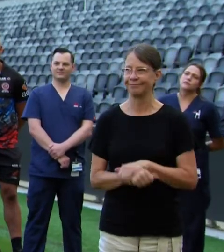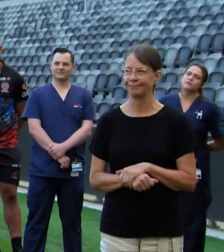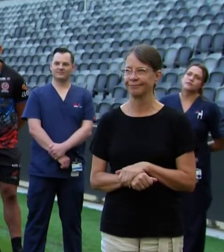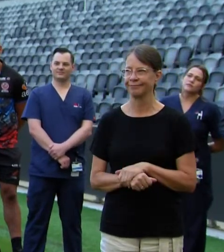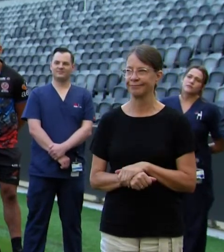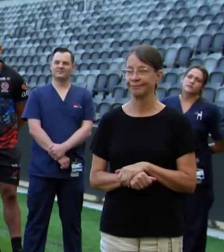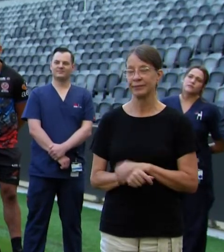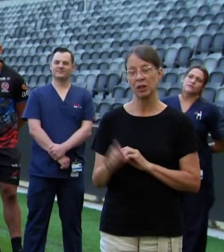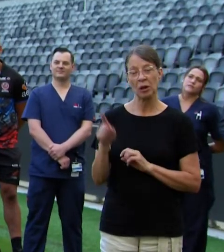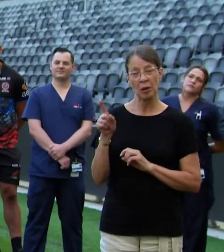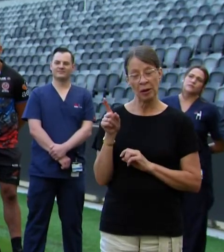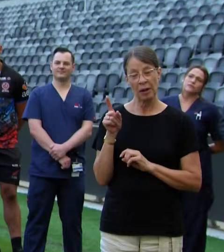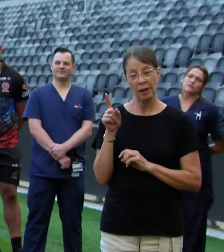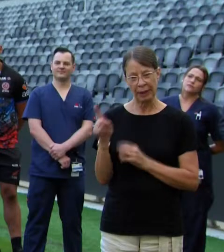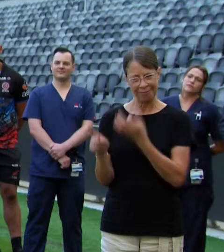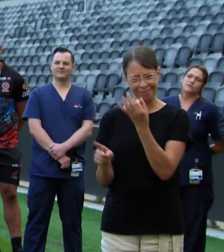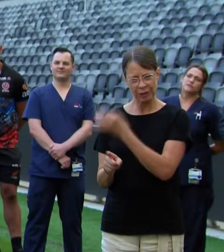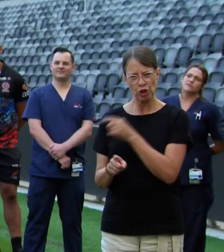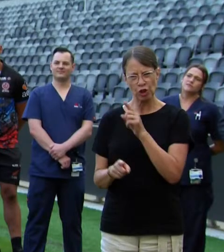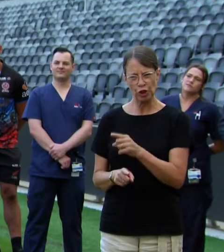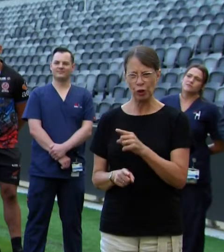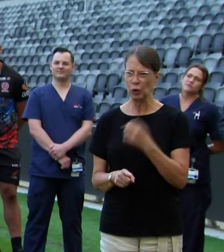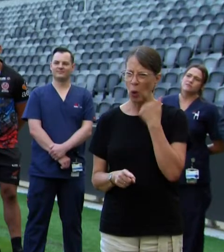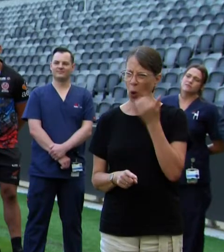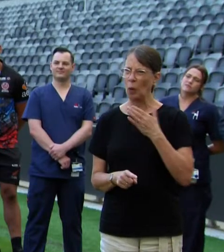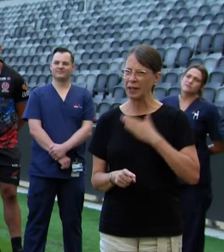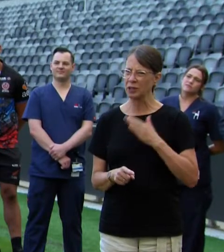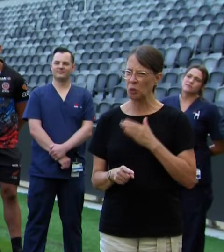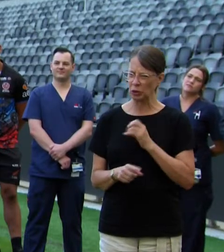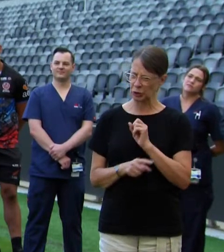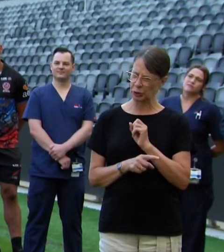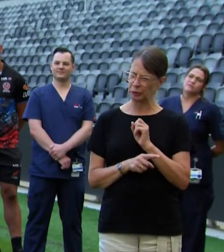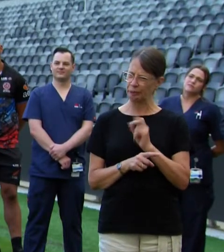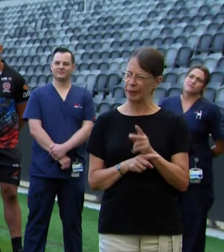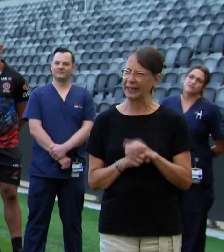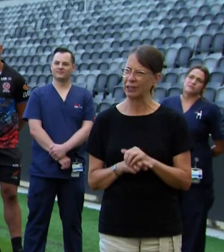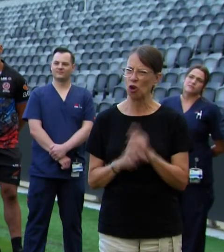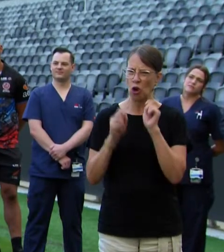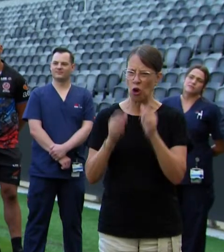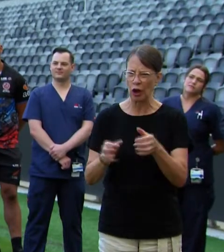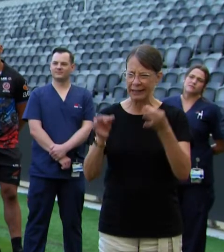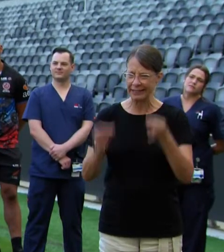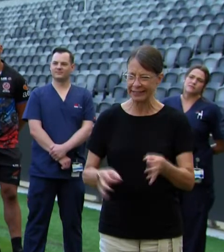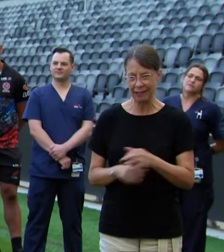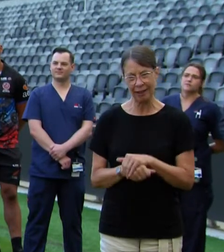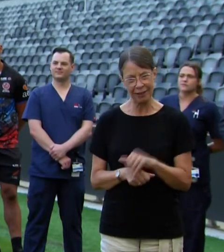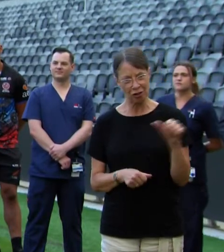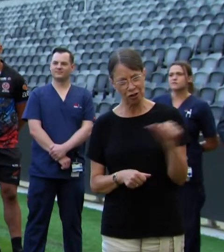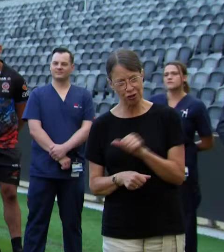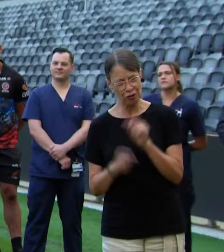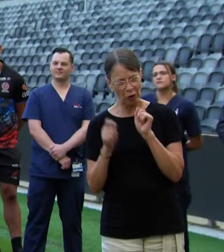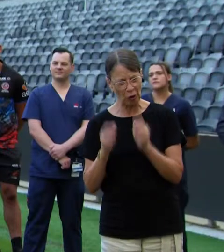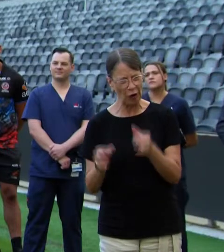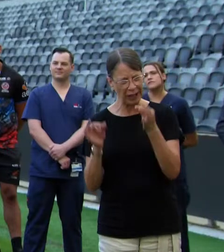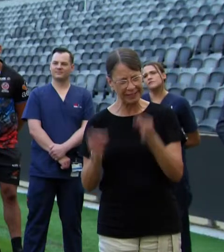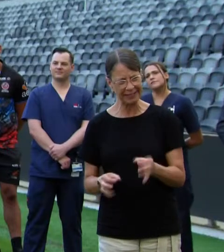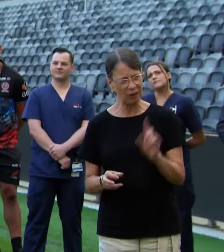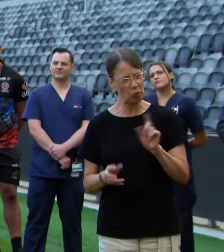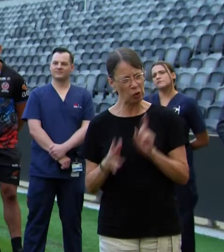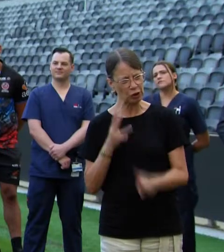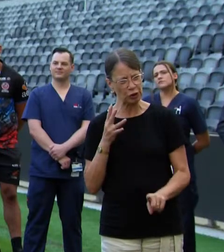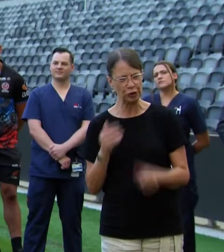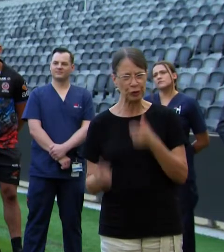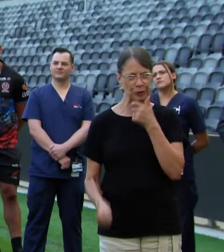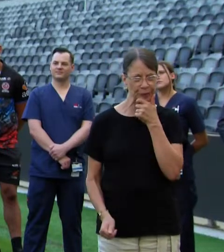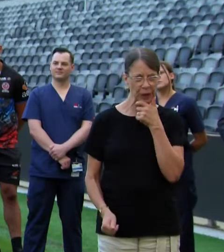ahead of things. So presumably, you as a government had this discussion, and you would be preempting that decision to work out what you will